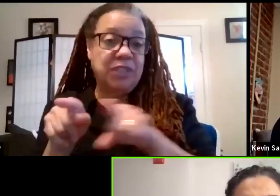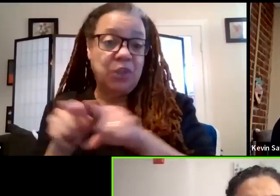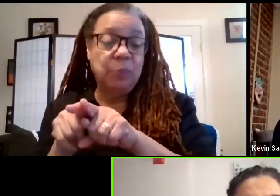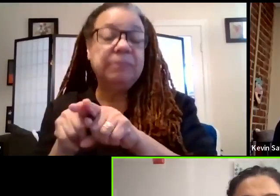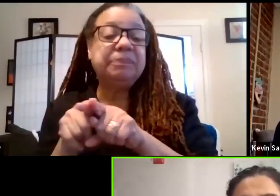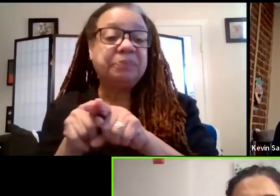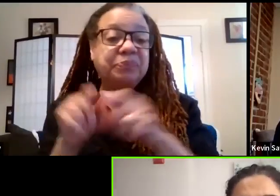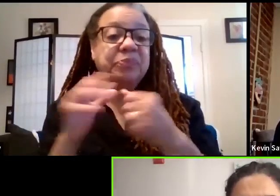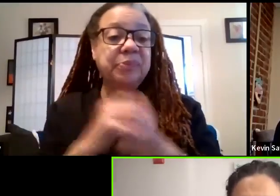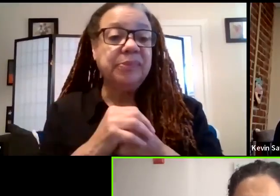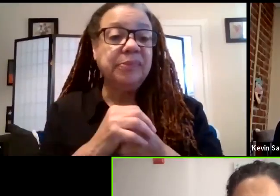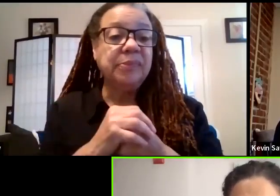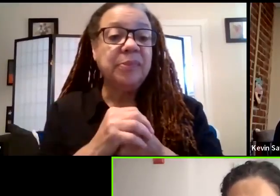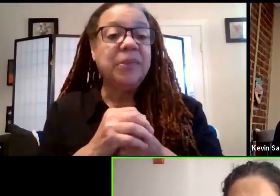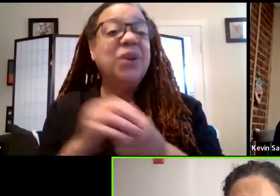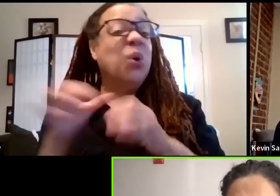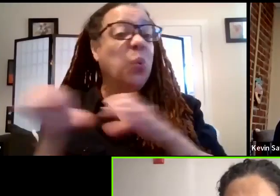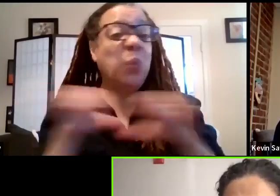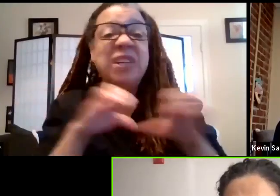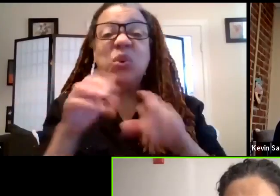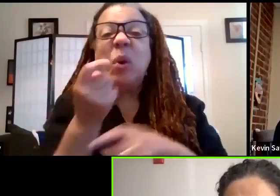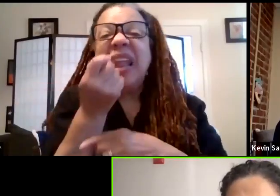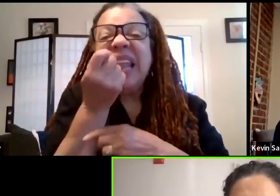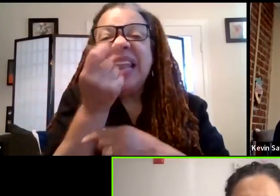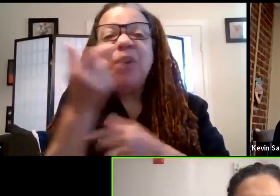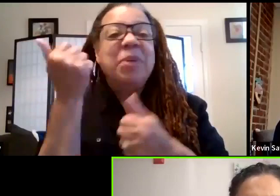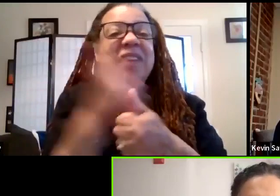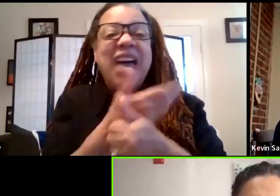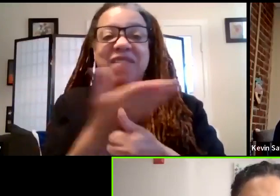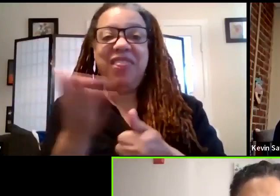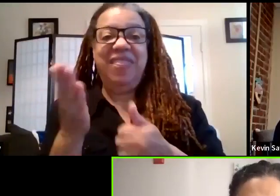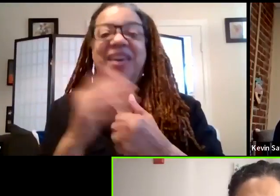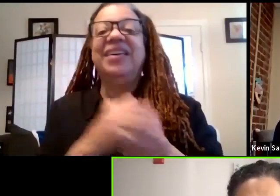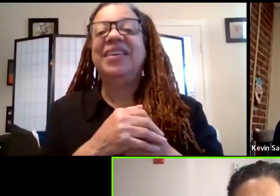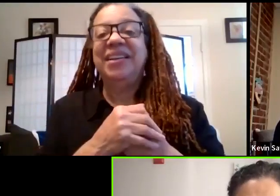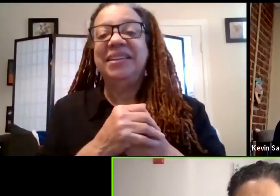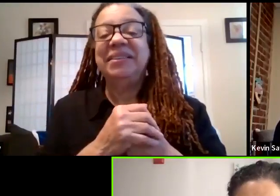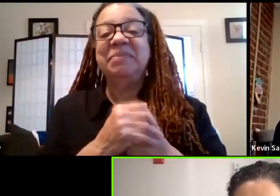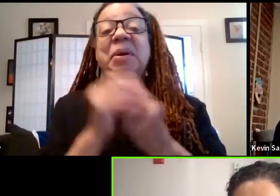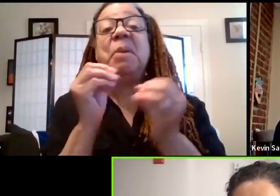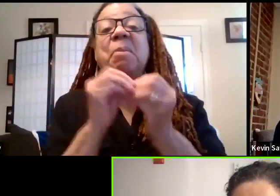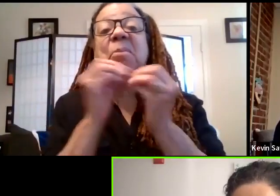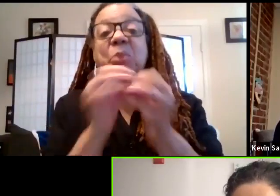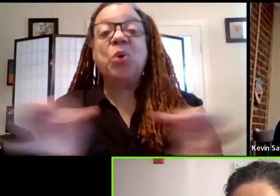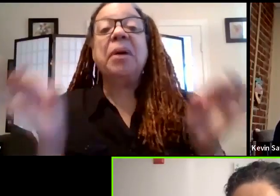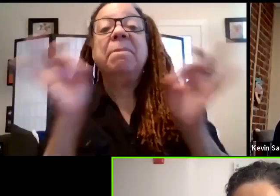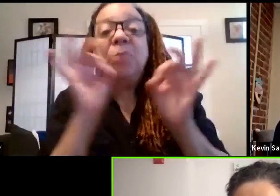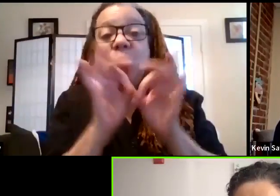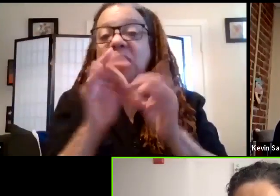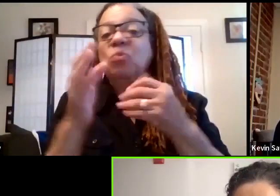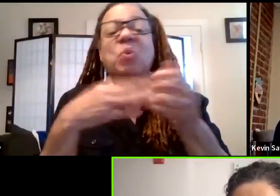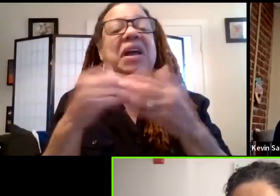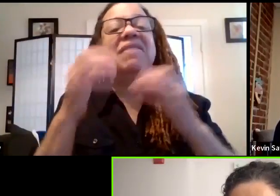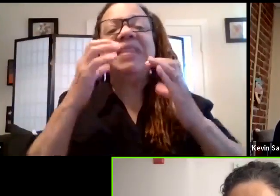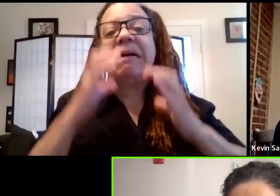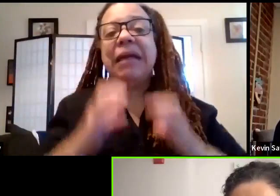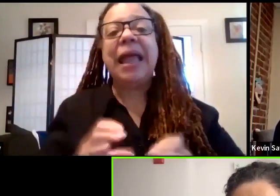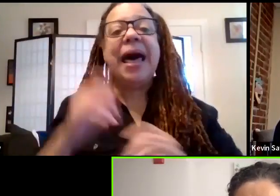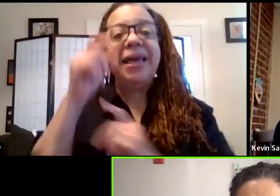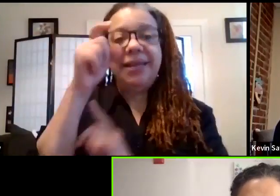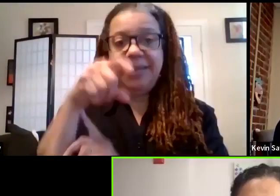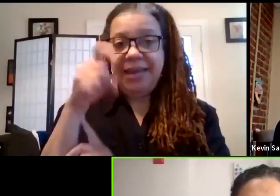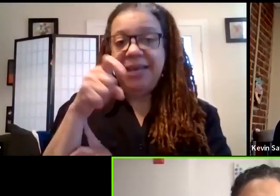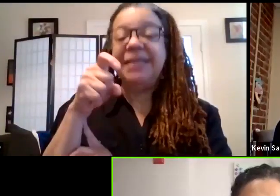We do a little bit of everything, right? But more importantly, we do what the client needs, right? We assess with them